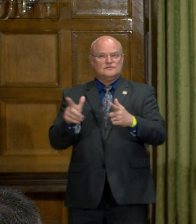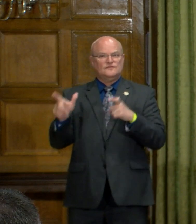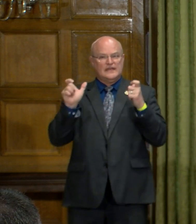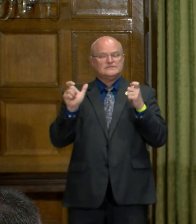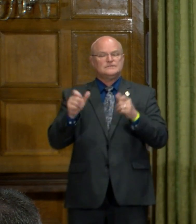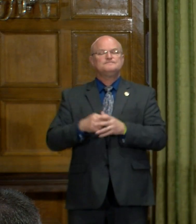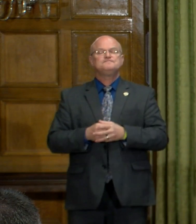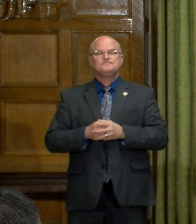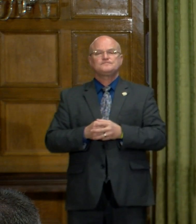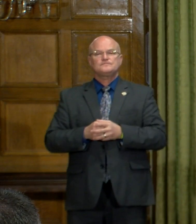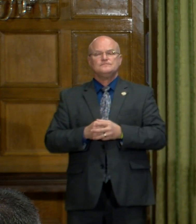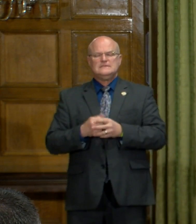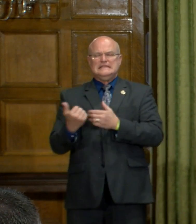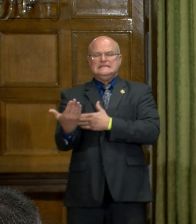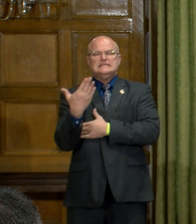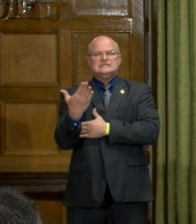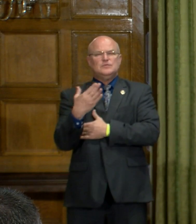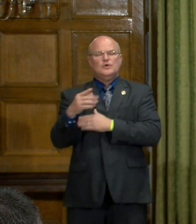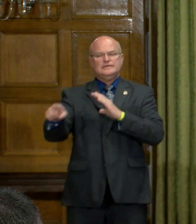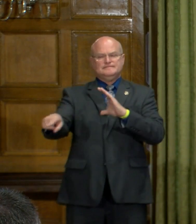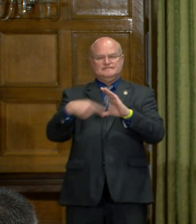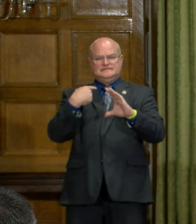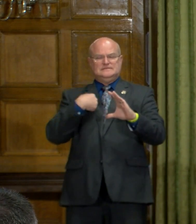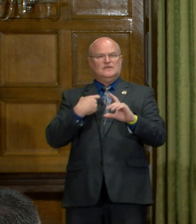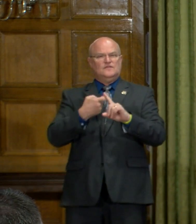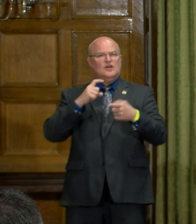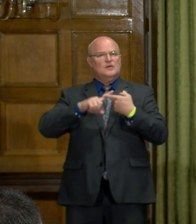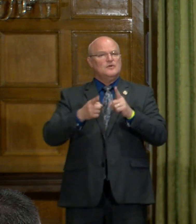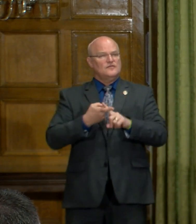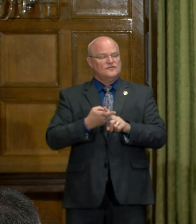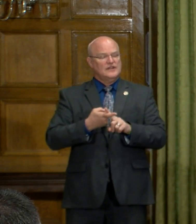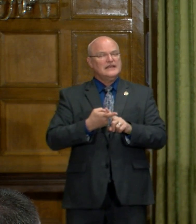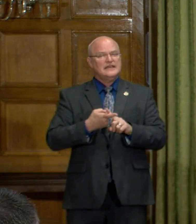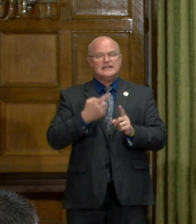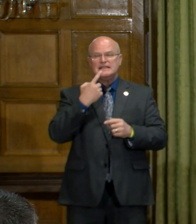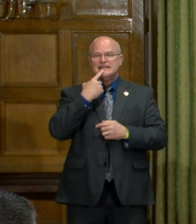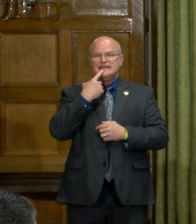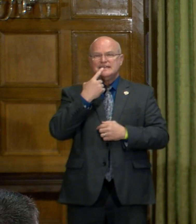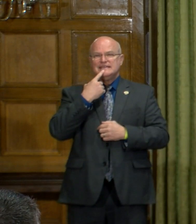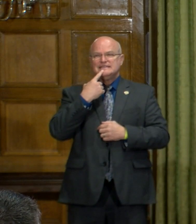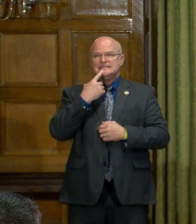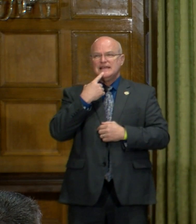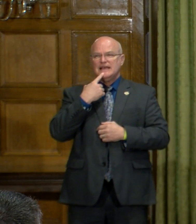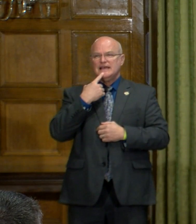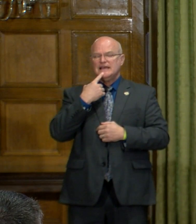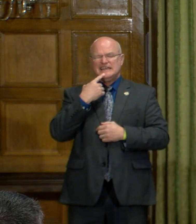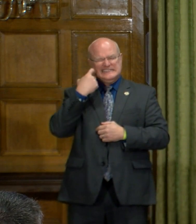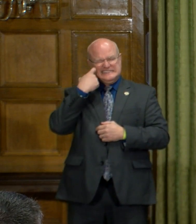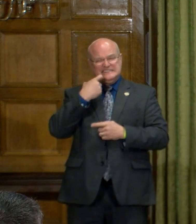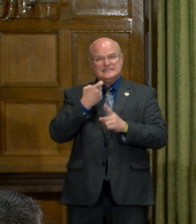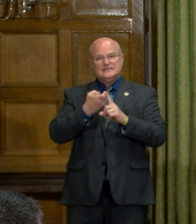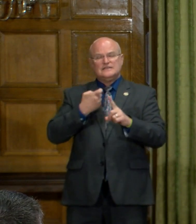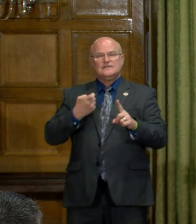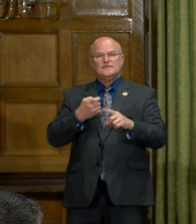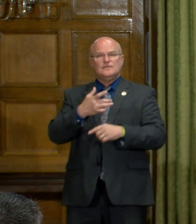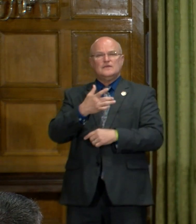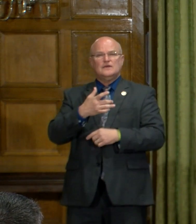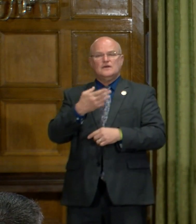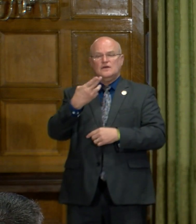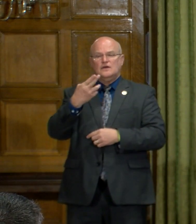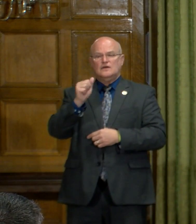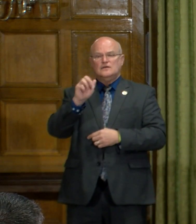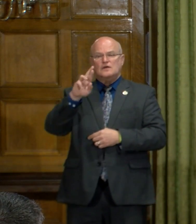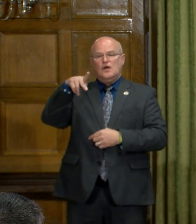I received a text this morning from a friend who said, just returned from our local